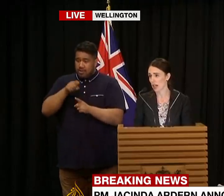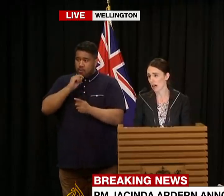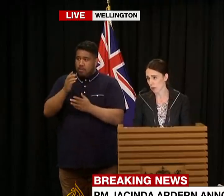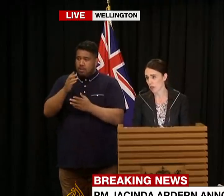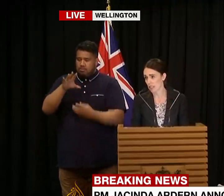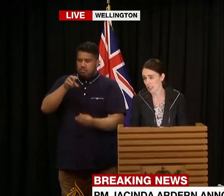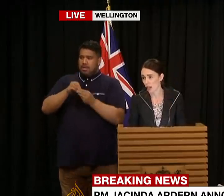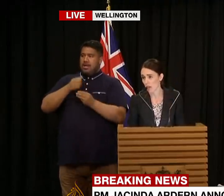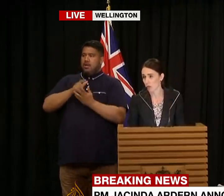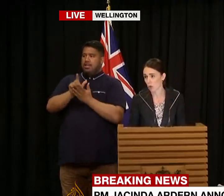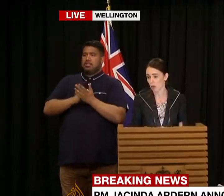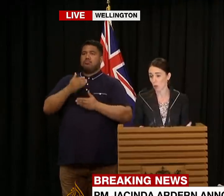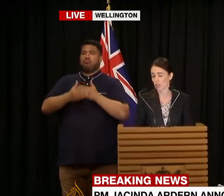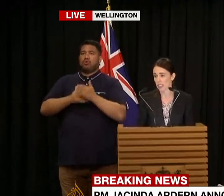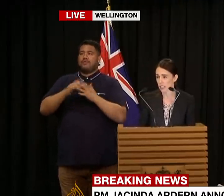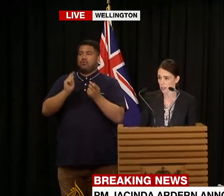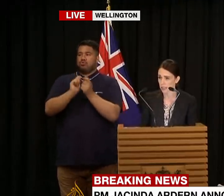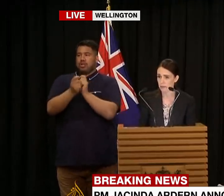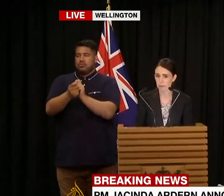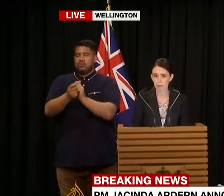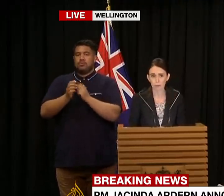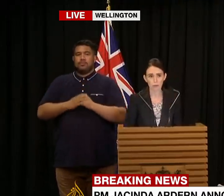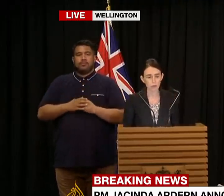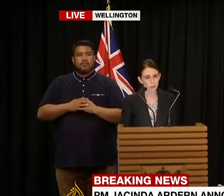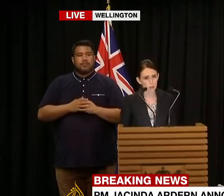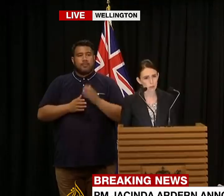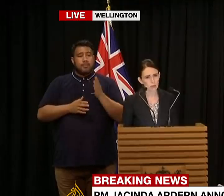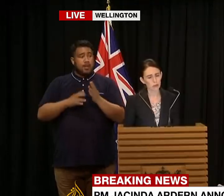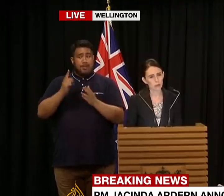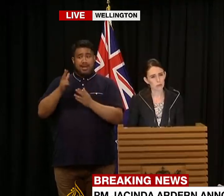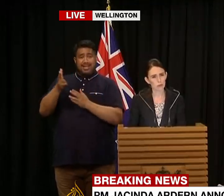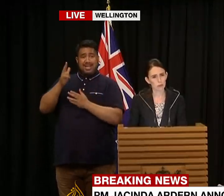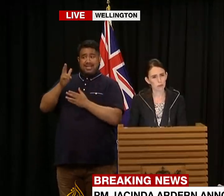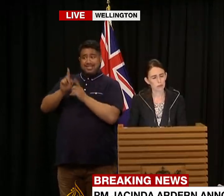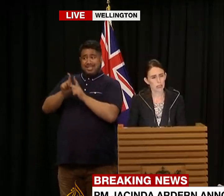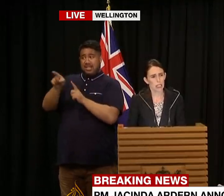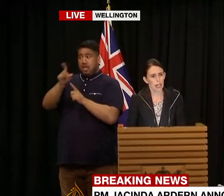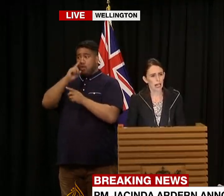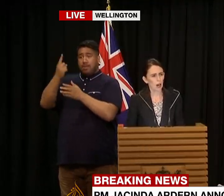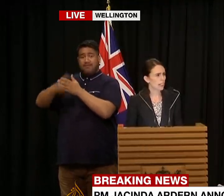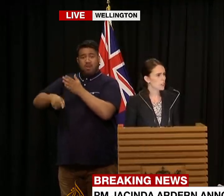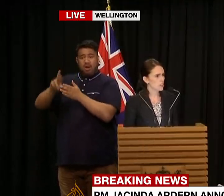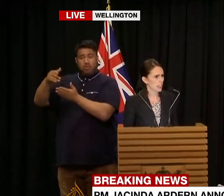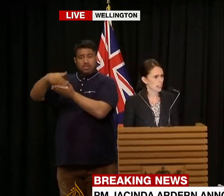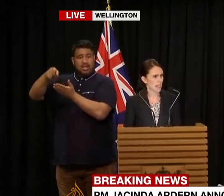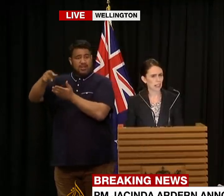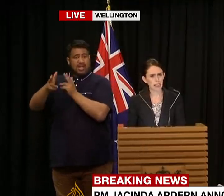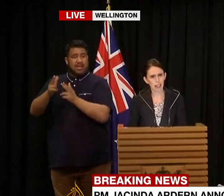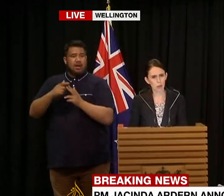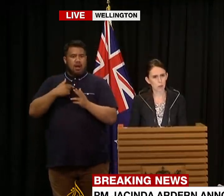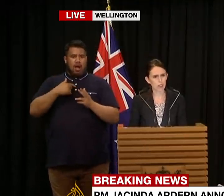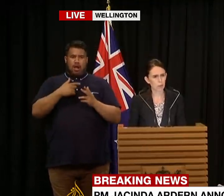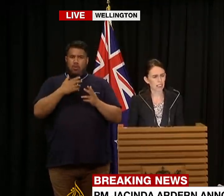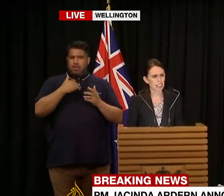legislative process for all of the accessories. Could Gun City be fined for that? I'd need to check